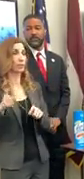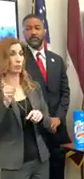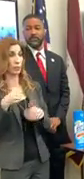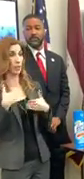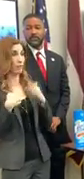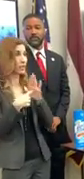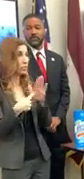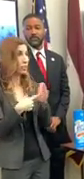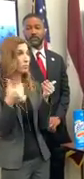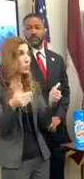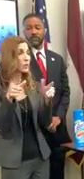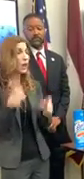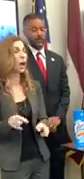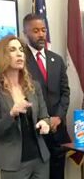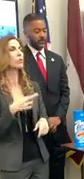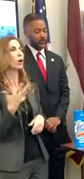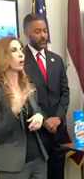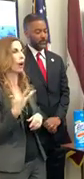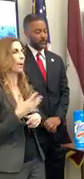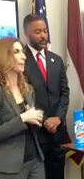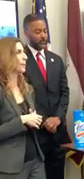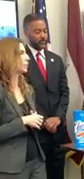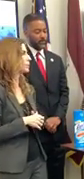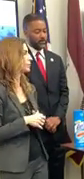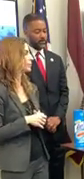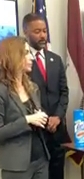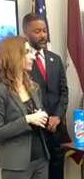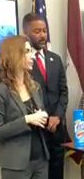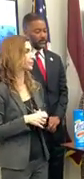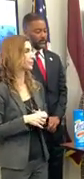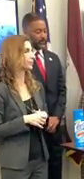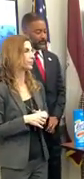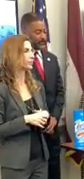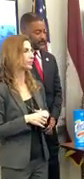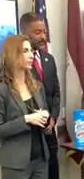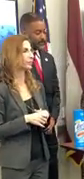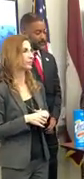have symptoms? We are anticipating a